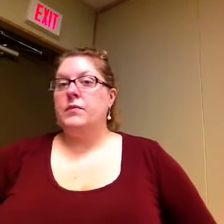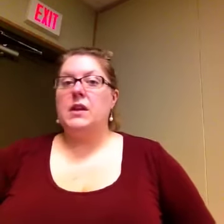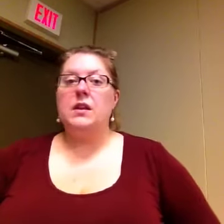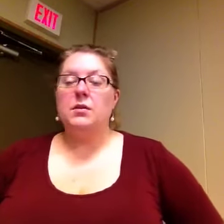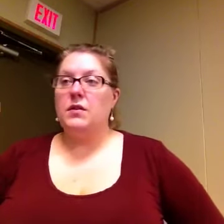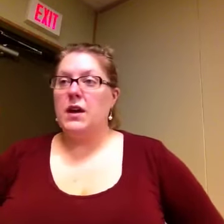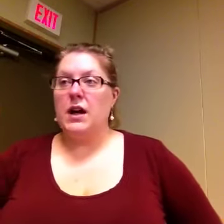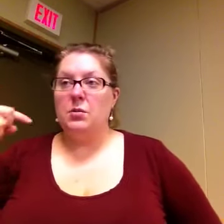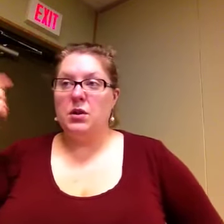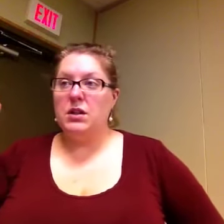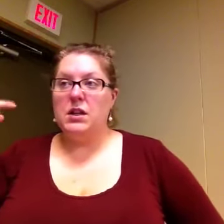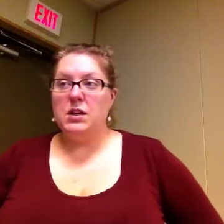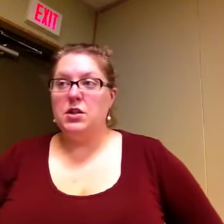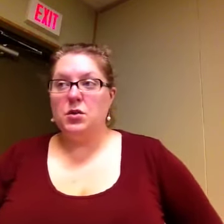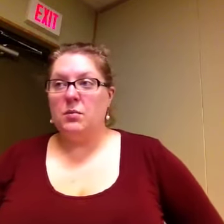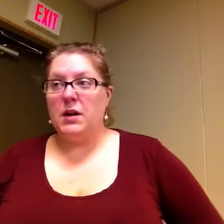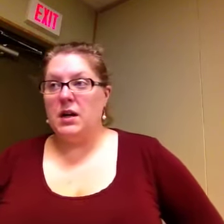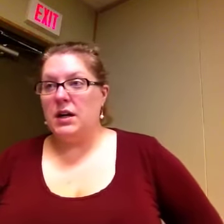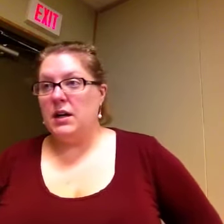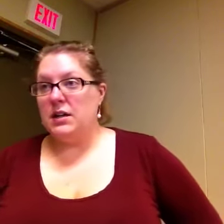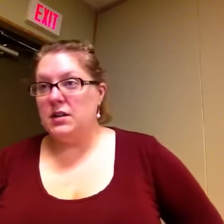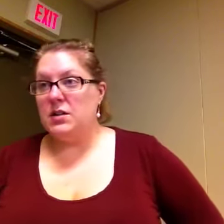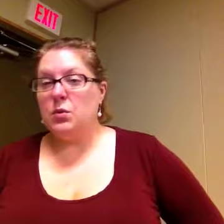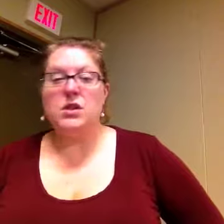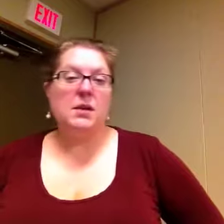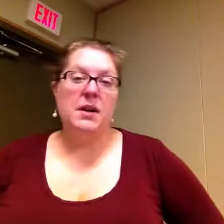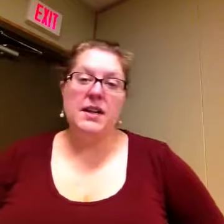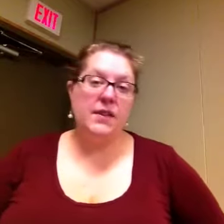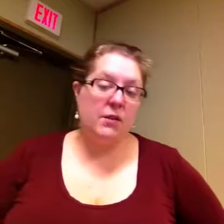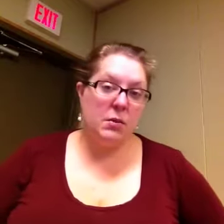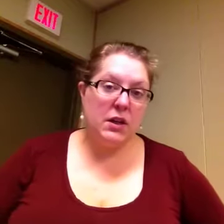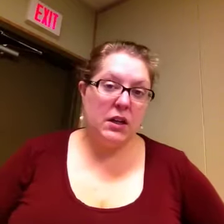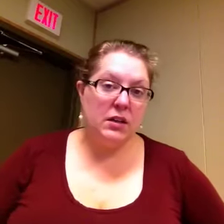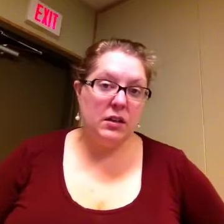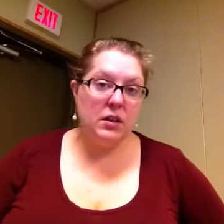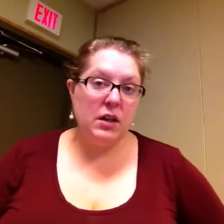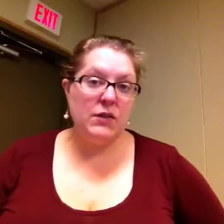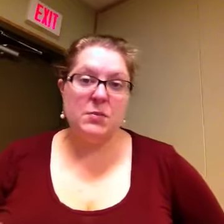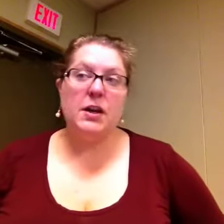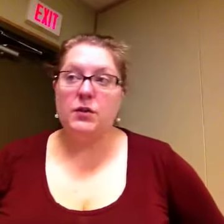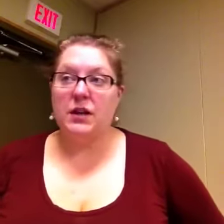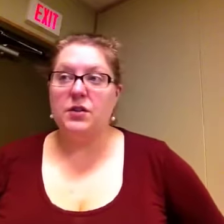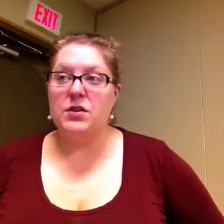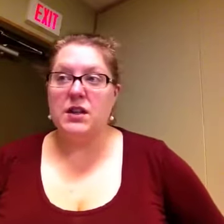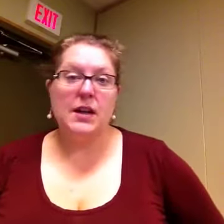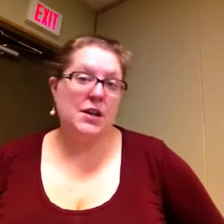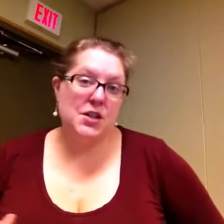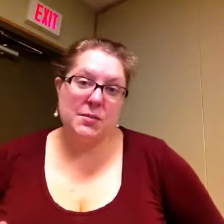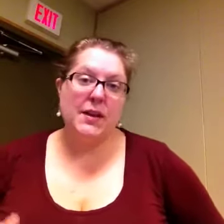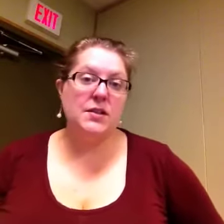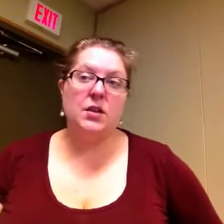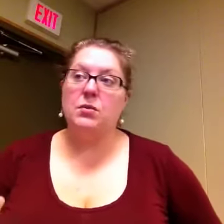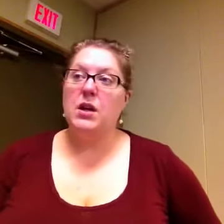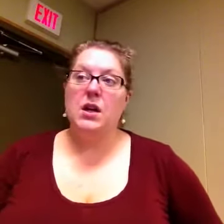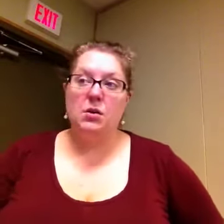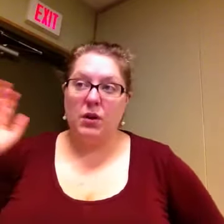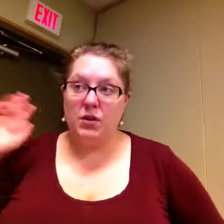and then we have the I Will Ease Your Mind, which I might have every soprano and alto sing that. Just depends on whether